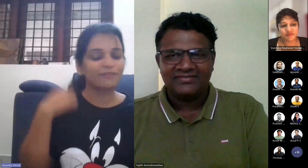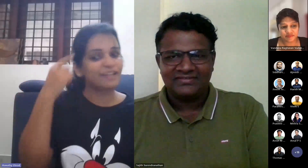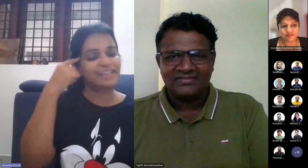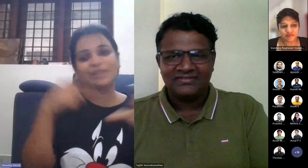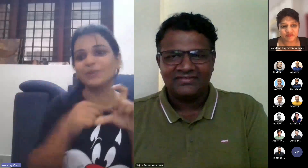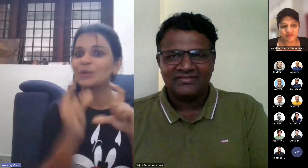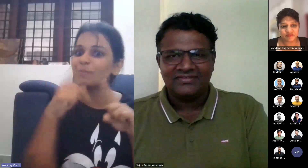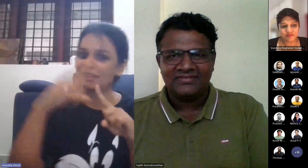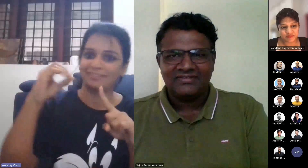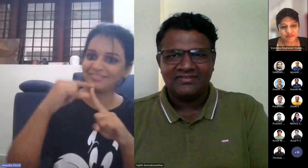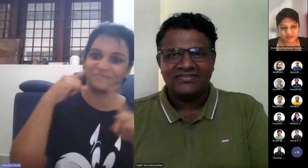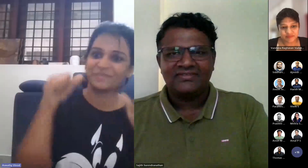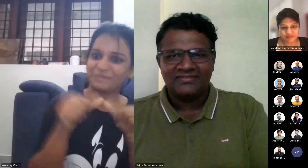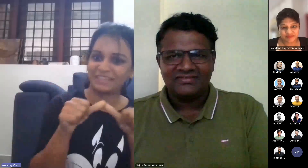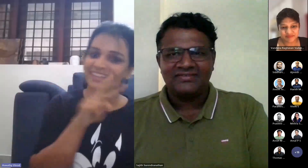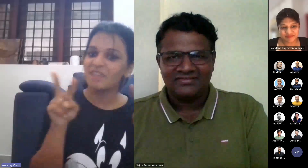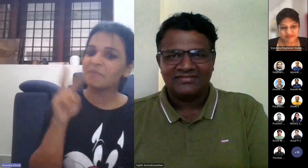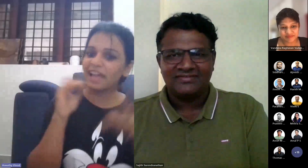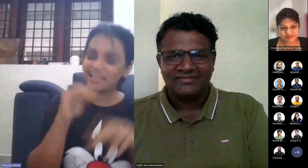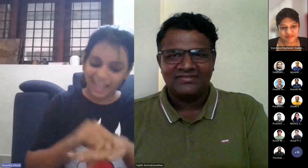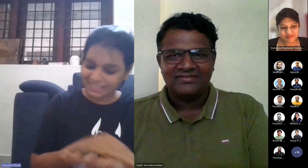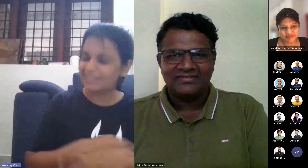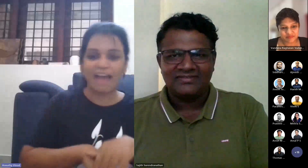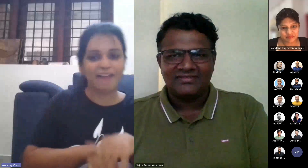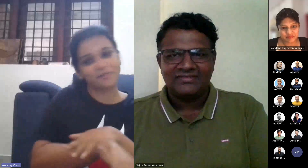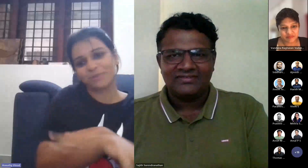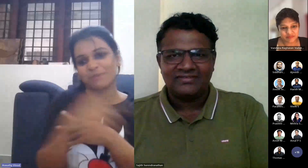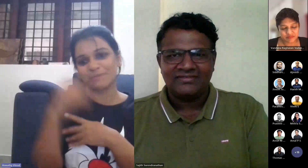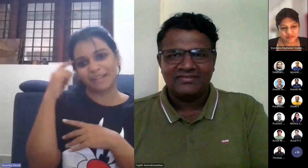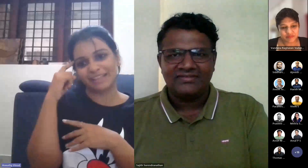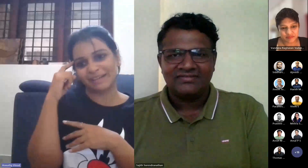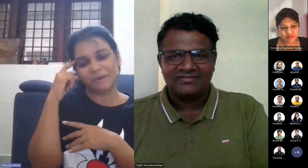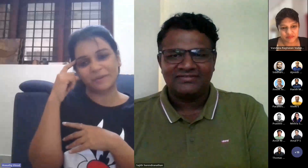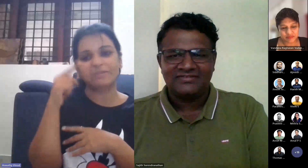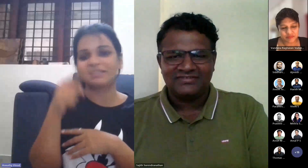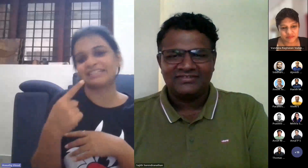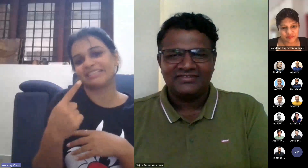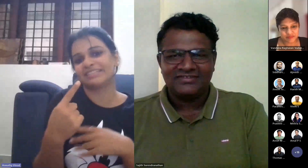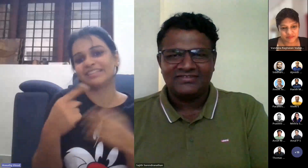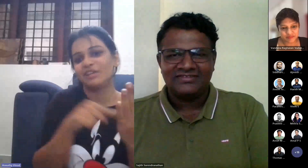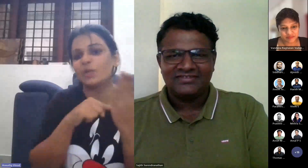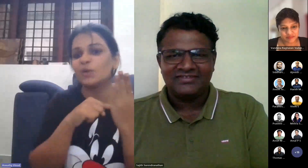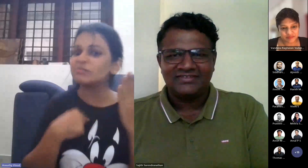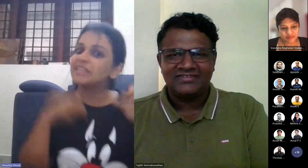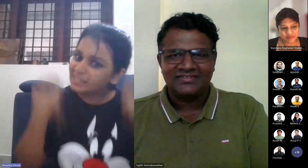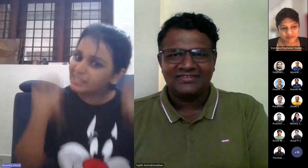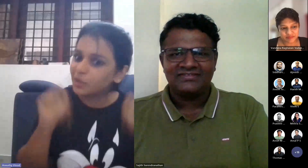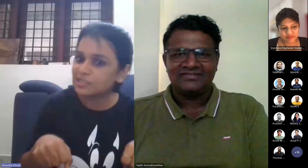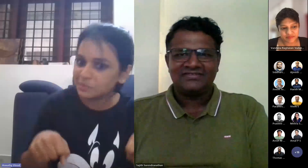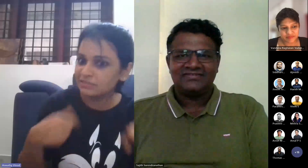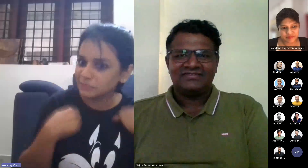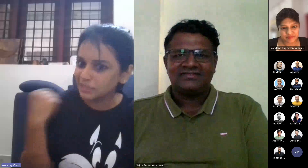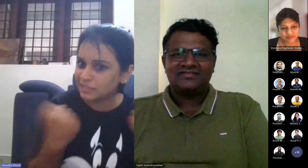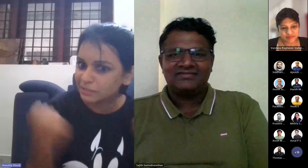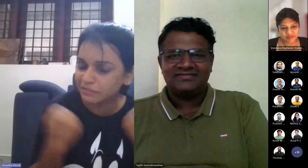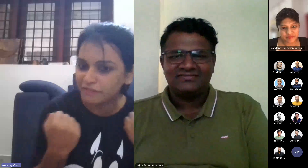So it felt like utopia to me. But I still have goosebumps when I think about it. But that just shows me that it is